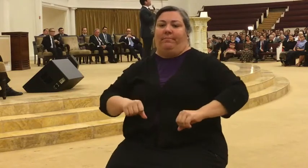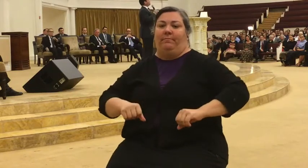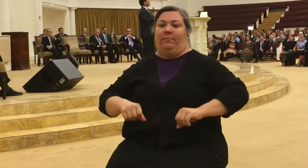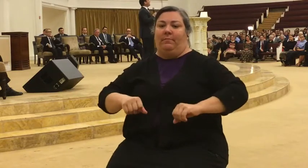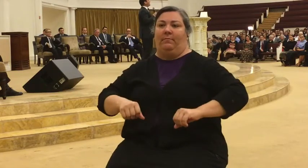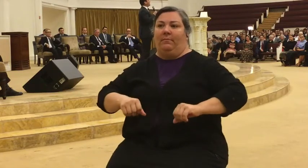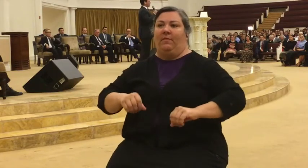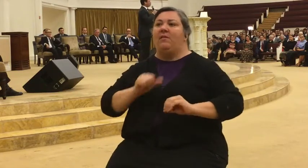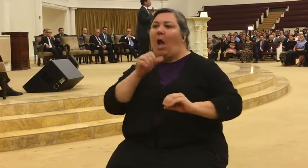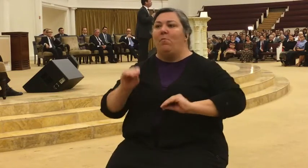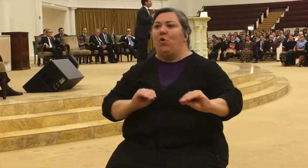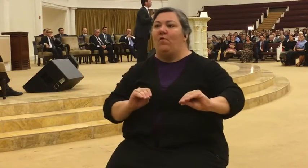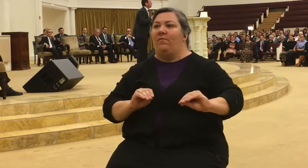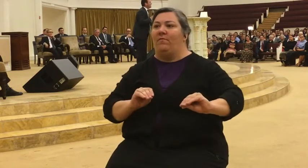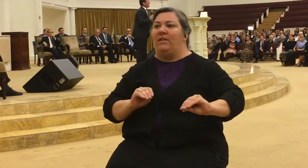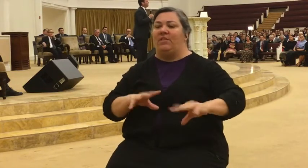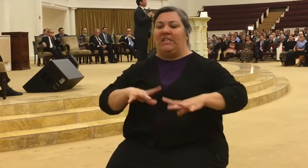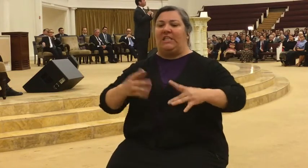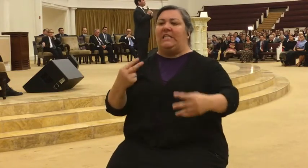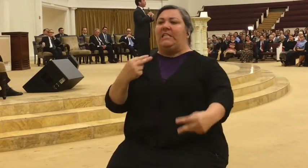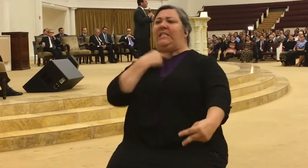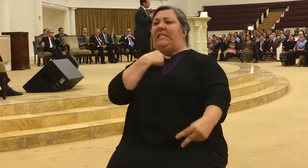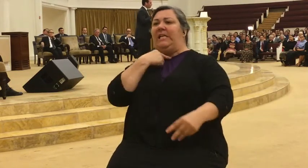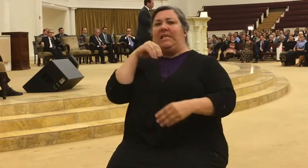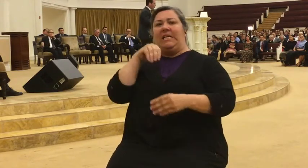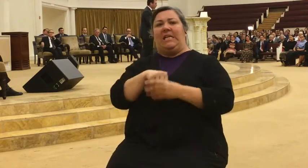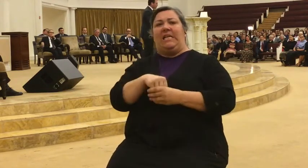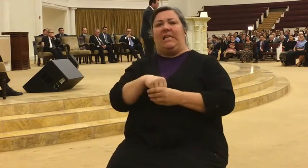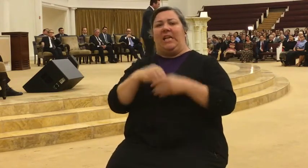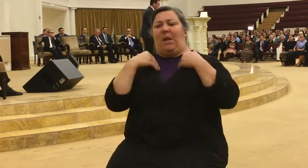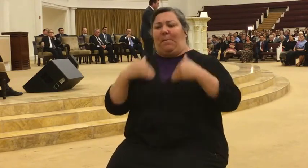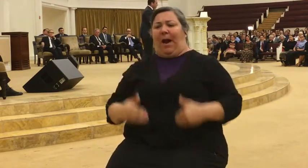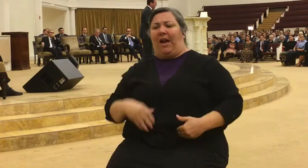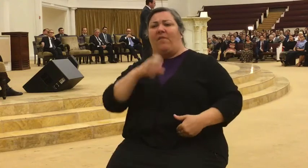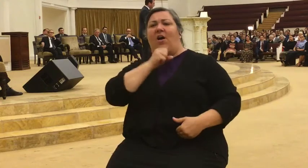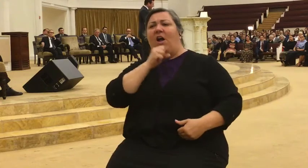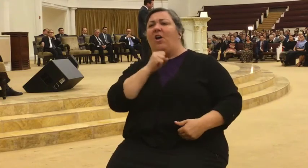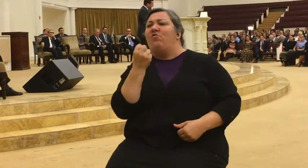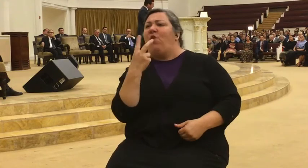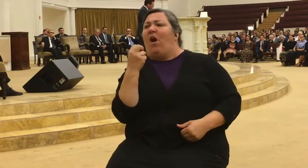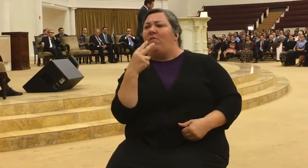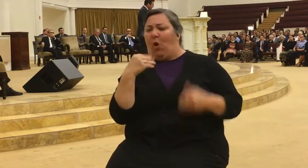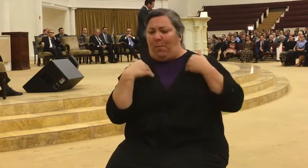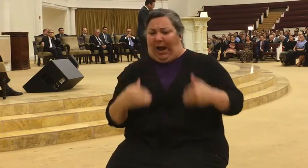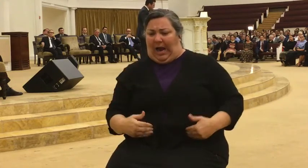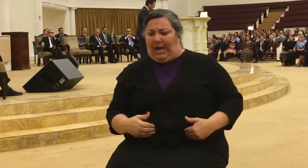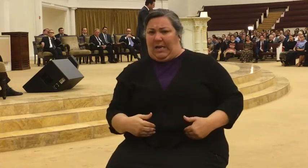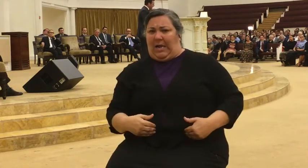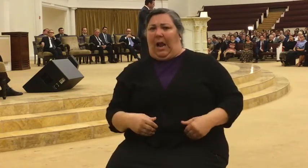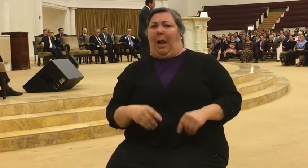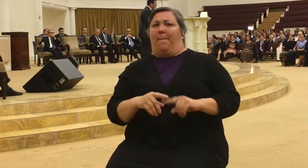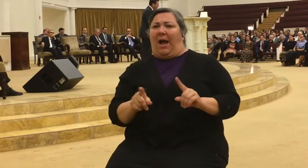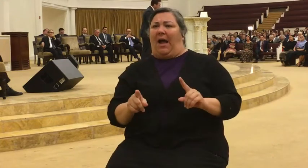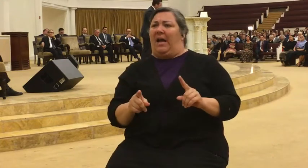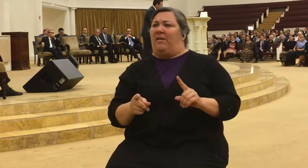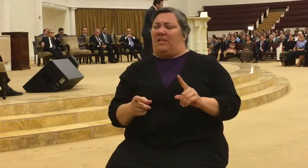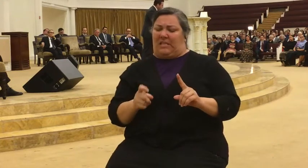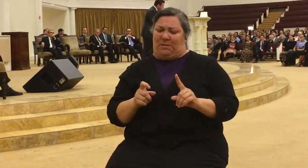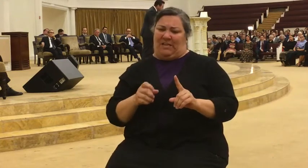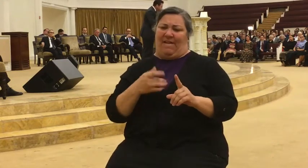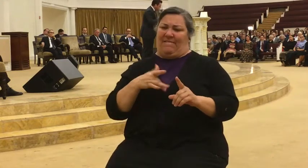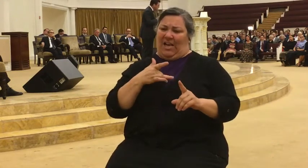was completely entombed in this 12-year-old body while being encased in concrete and